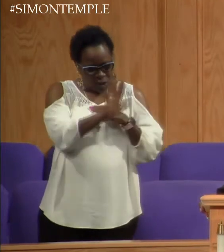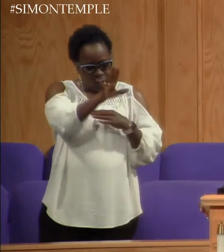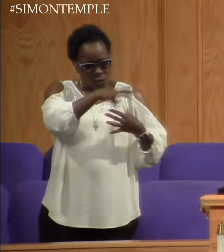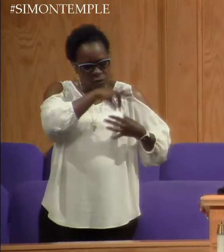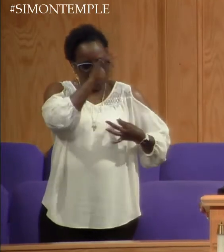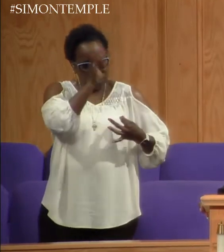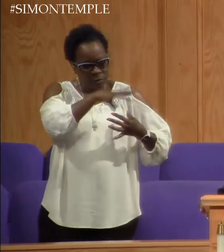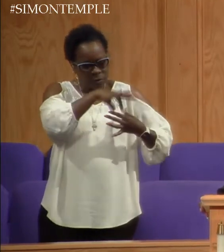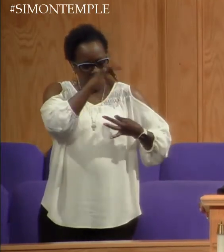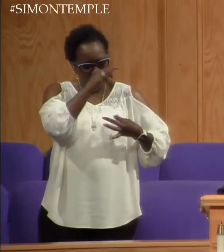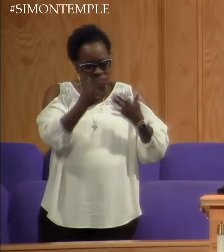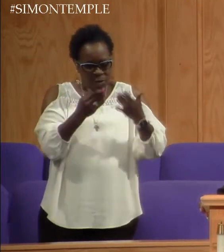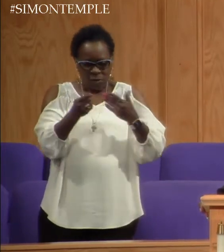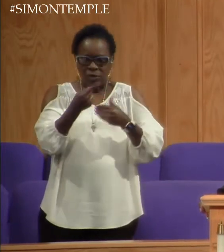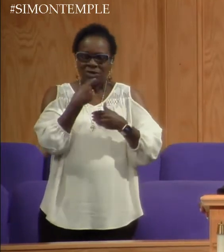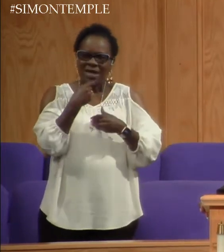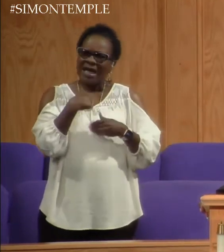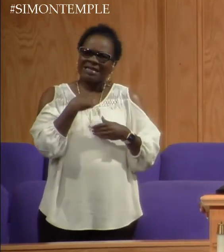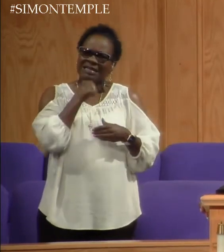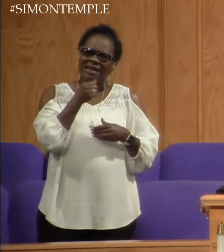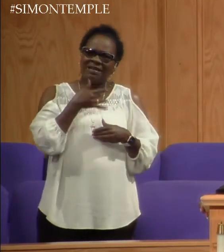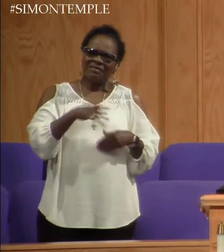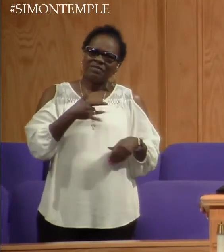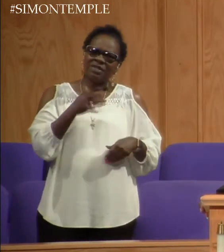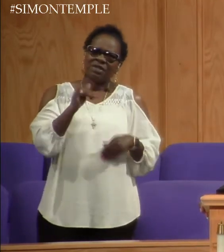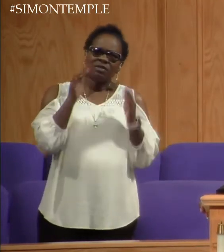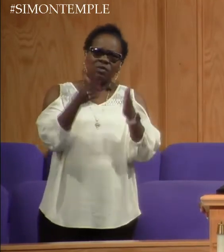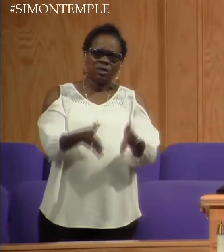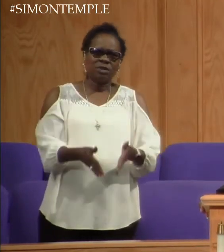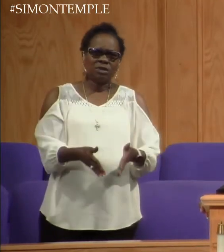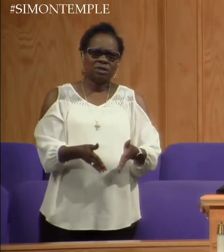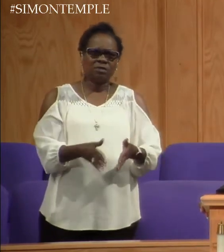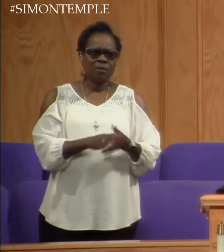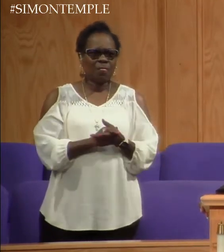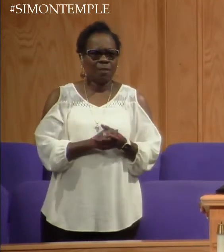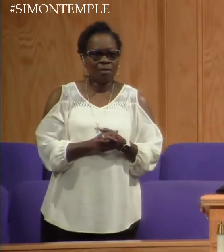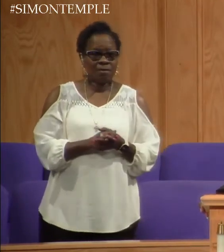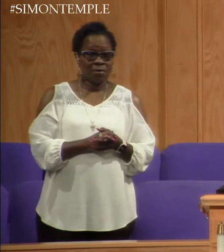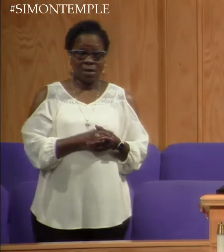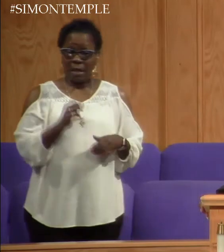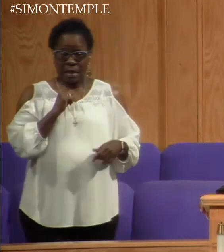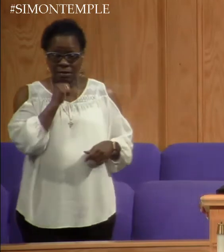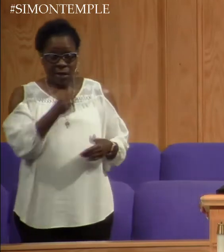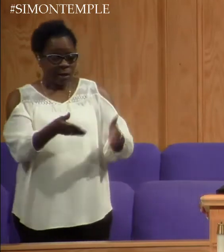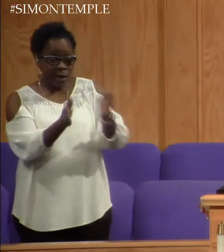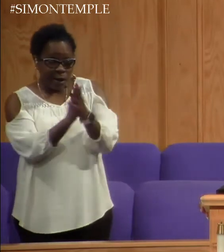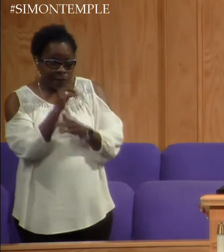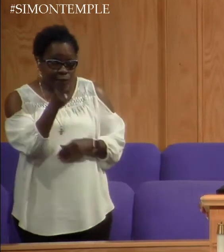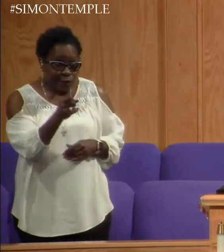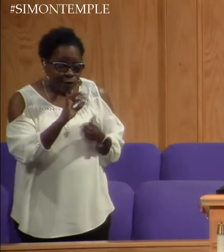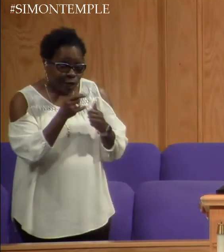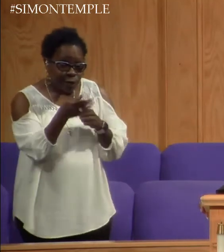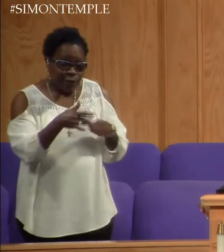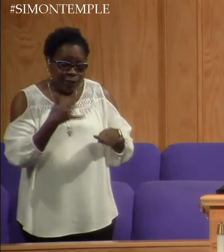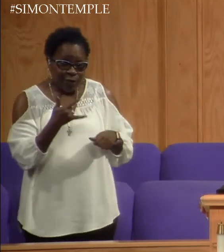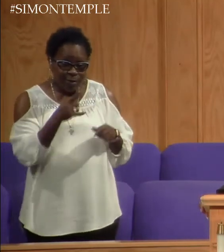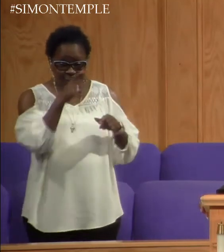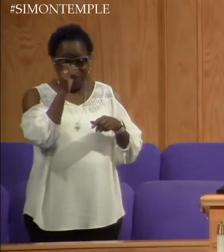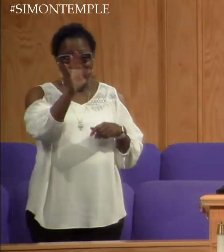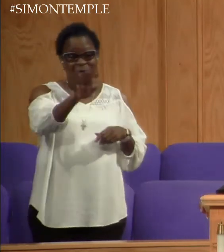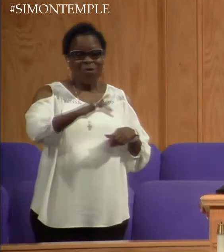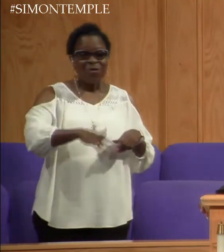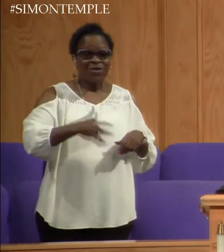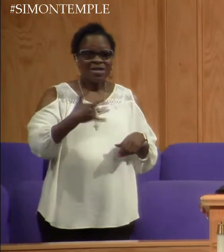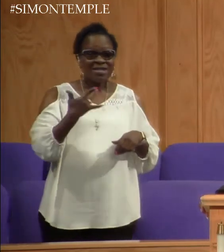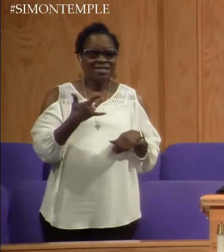You might say, well, I don't feel like a conqueror. Well, guess what? I didn't ask you what you felt like. All right. Because your feelings